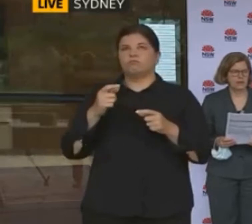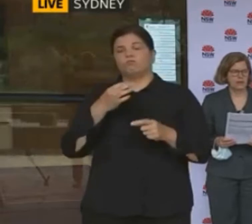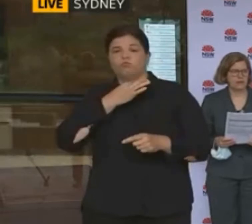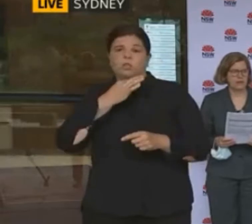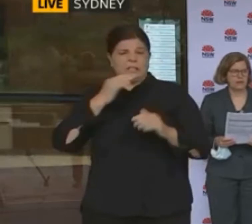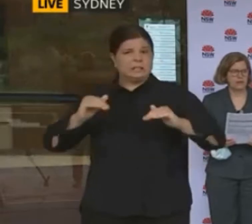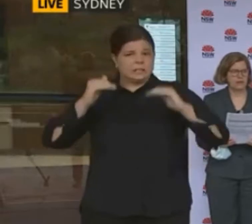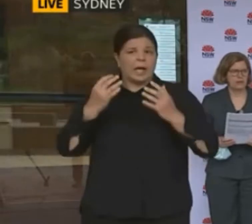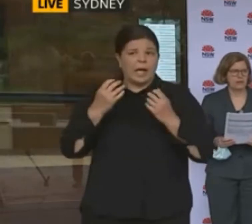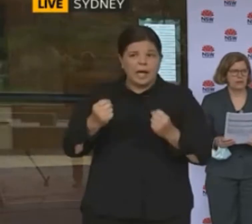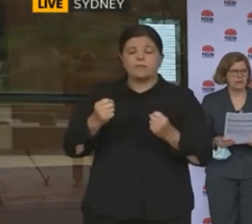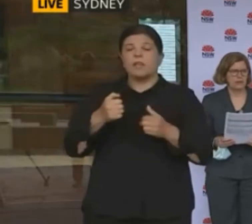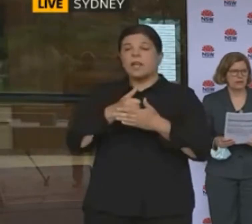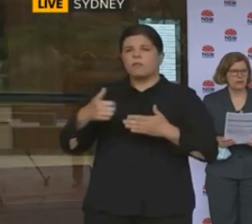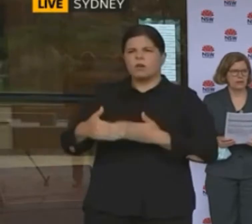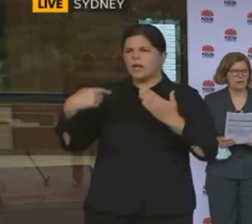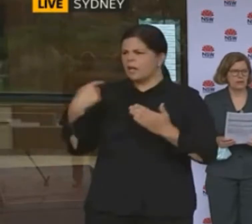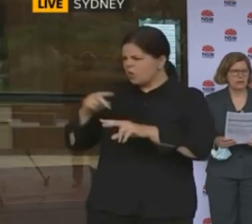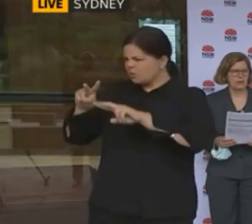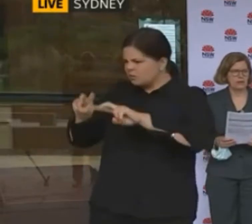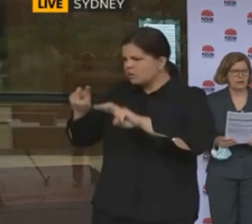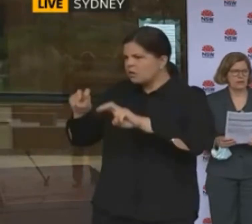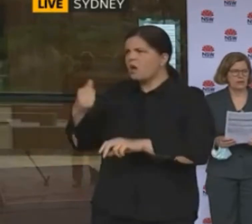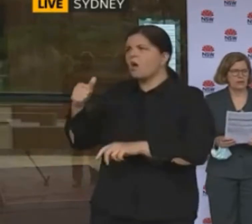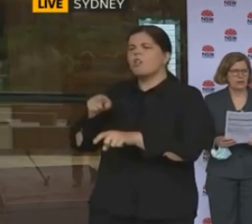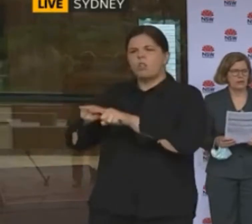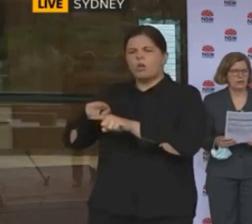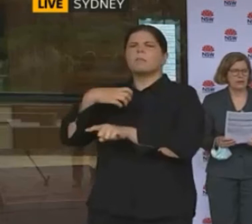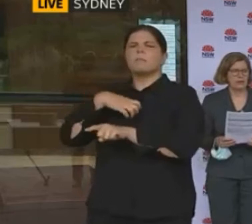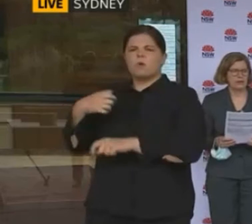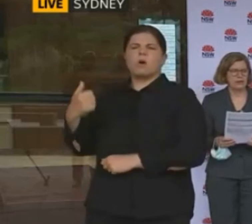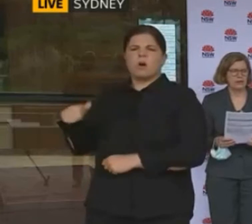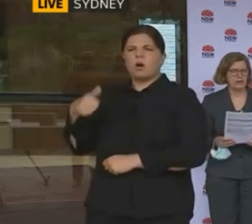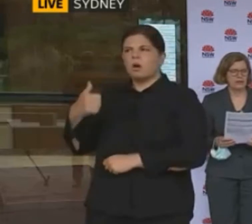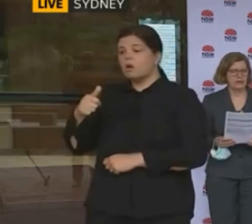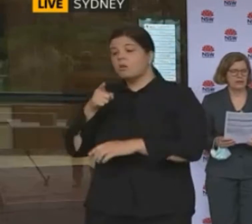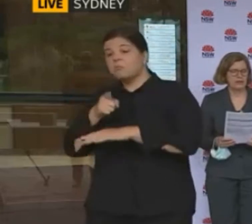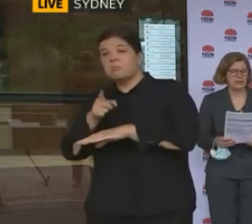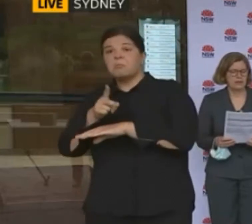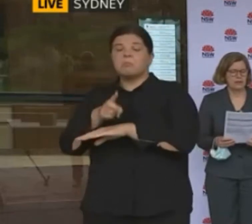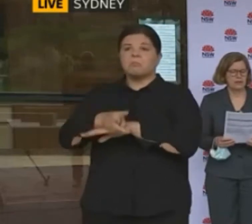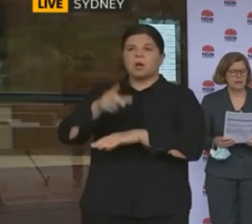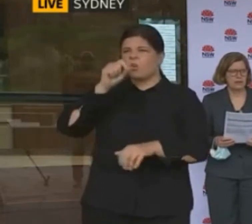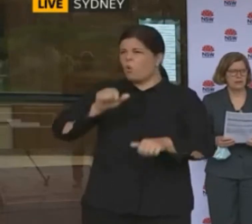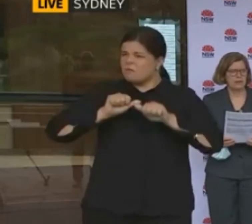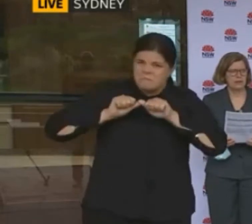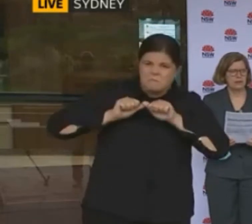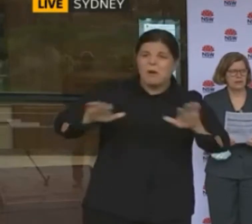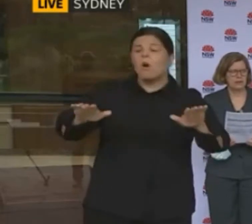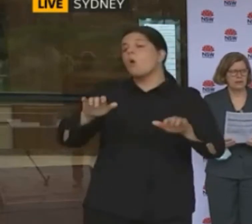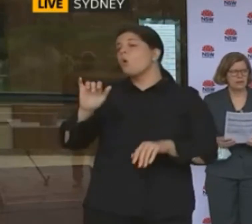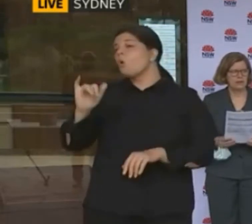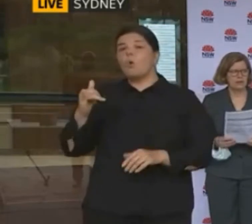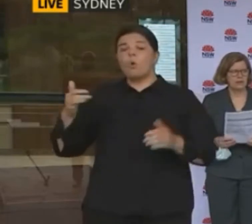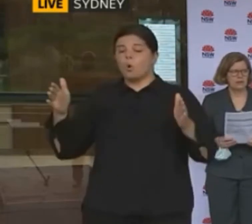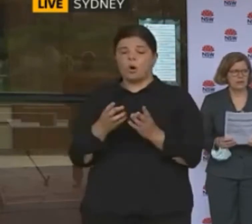goes by, we learn a bit more about what this outbreak has been doing and what it could do in the next few weeks. And so we don't want people to think we're out